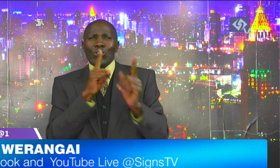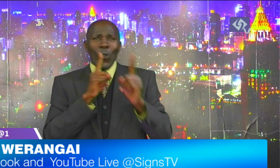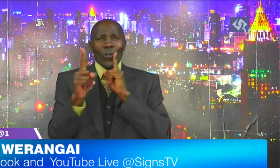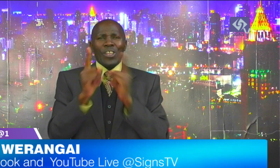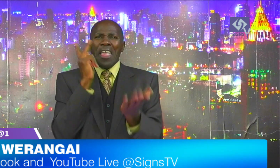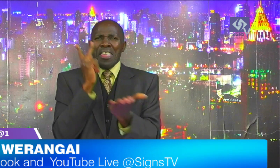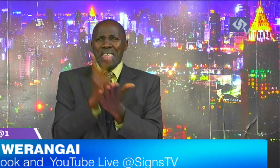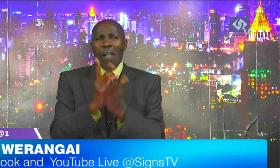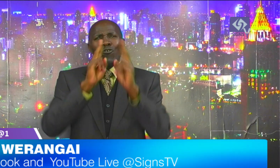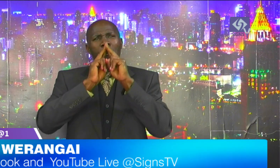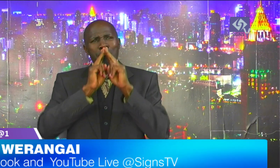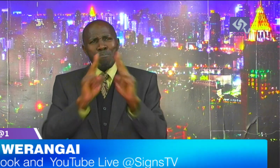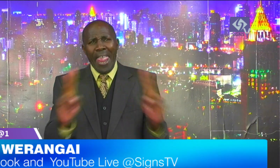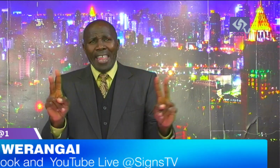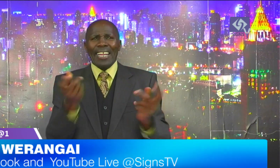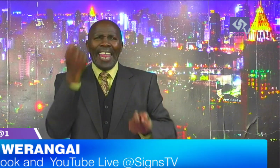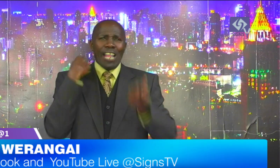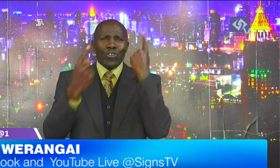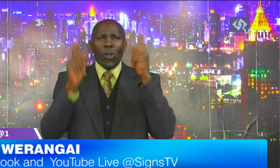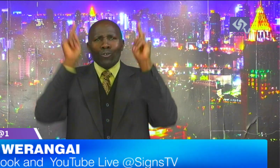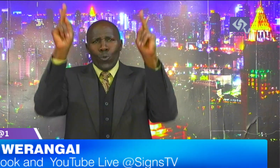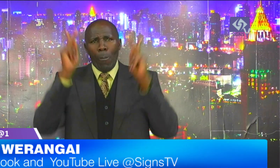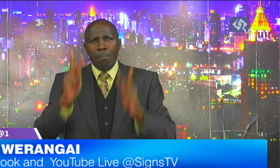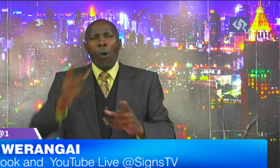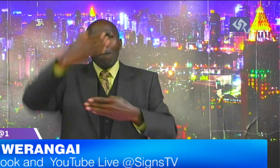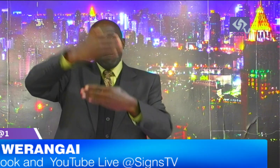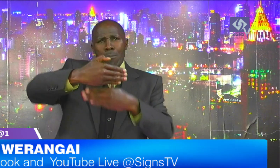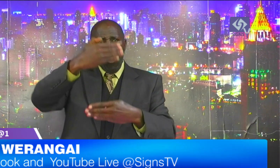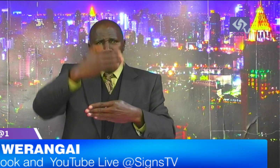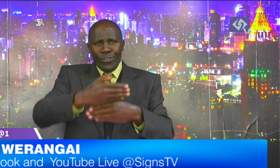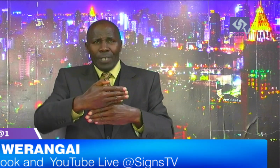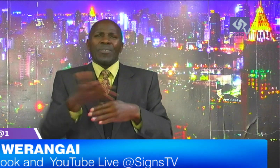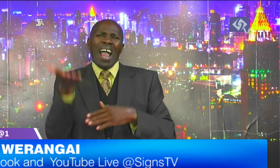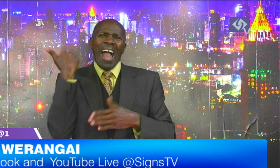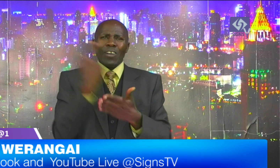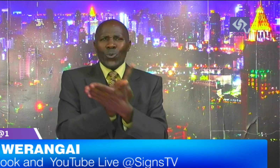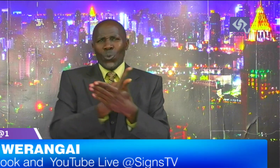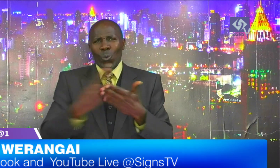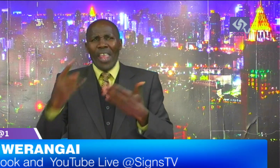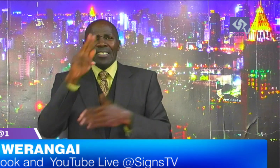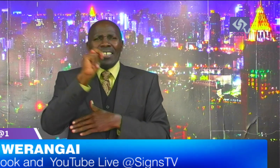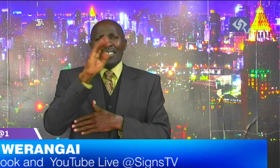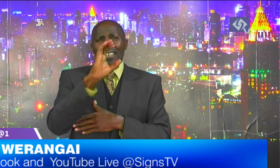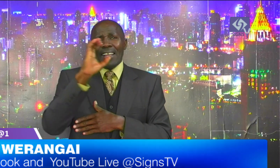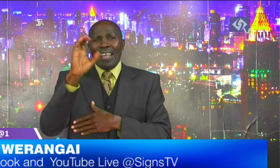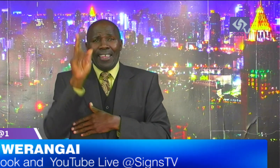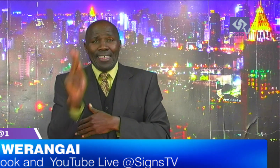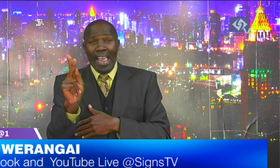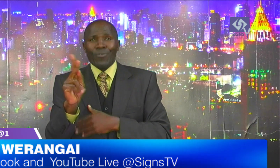Council of Churches of Kenya is leading talks to retain peace in the Kericho-Kisumu border.